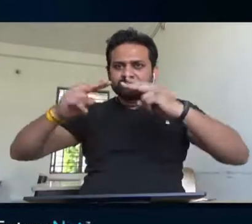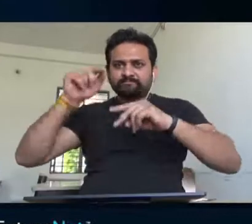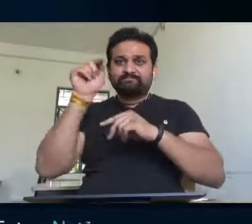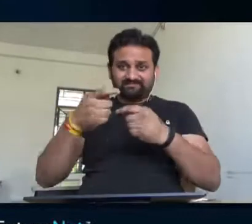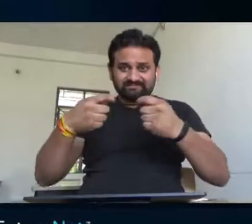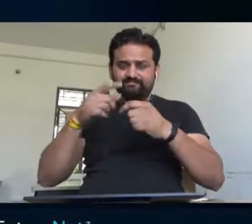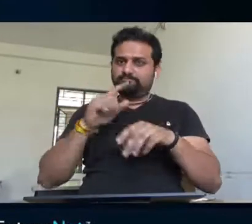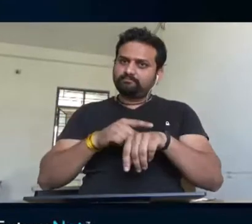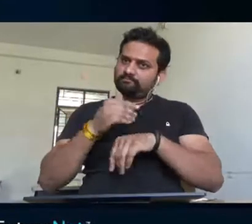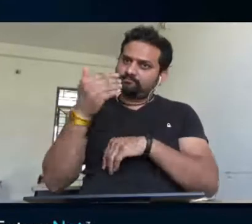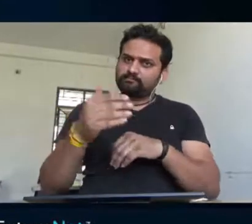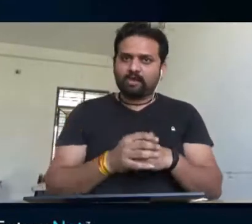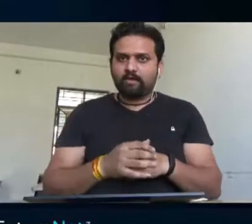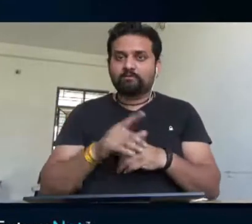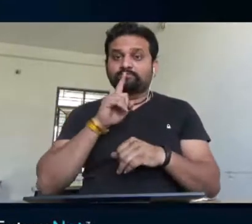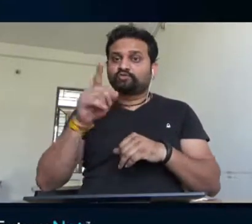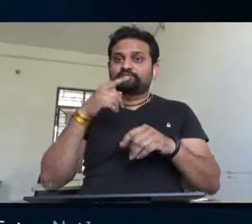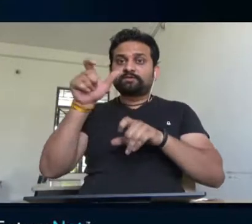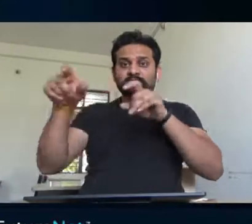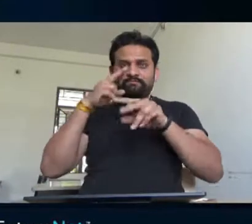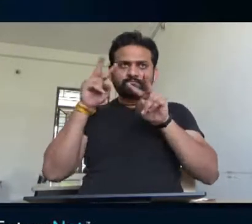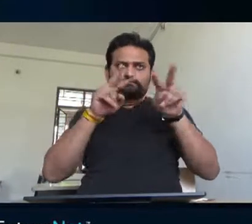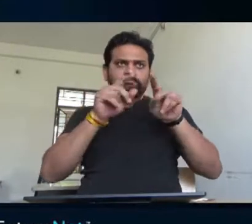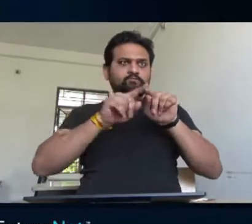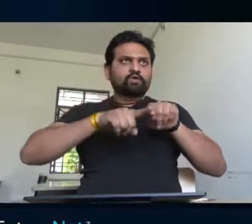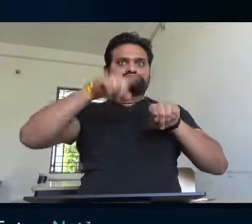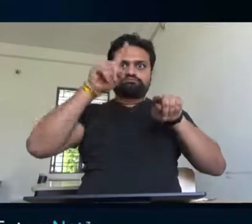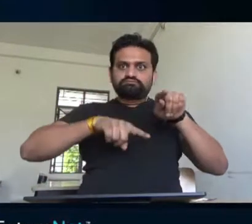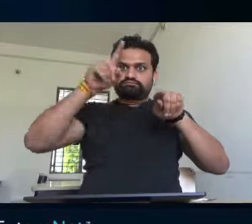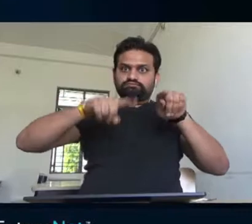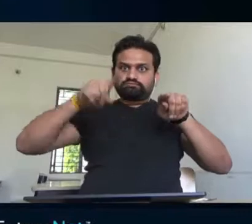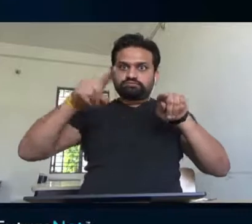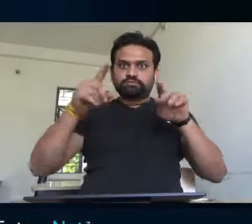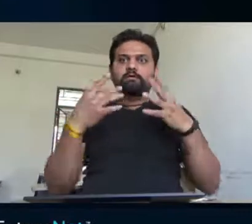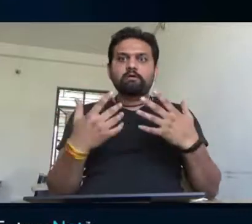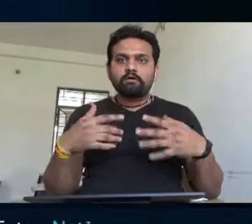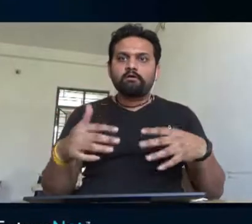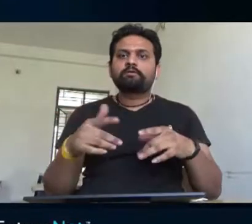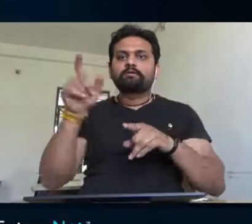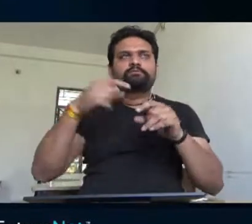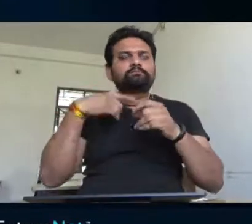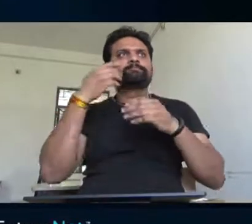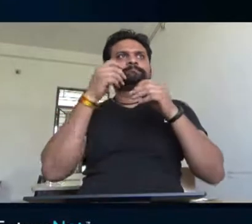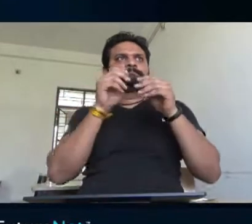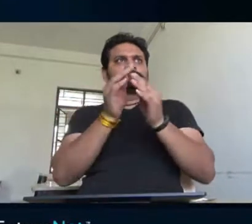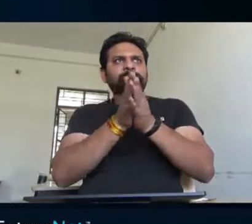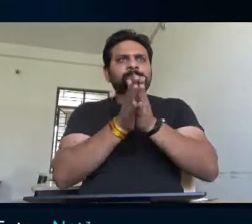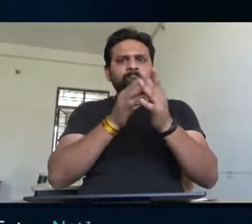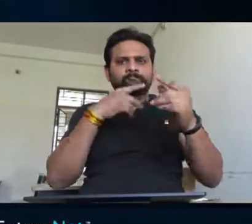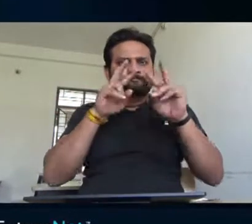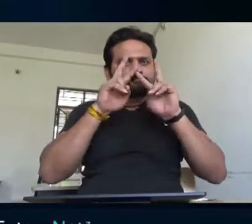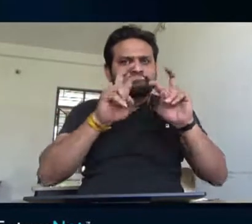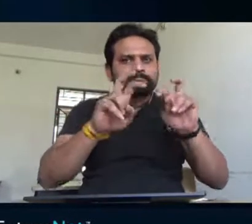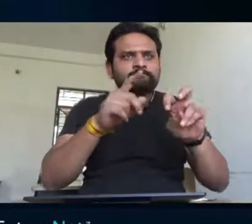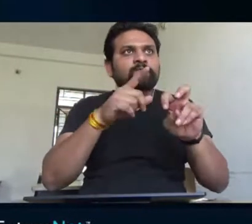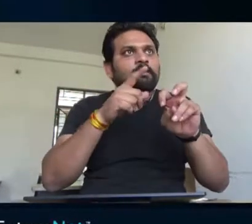look at it, and when they see that it's dynamic, then they are very open to take a closer look, or